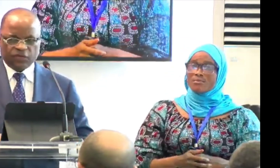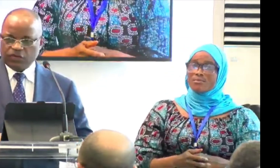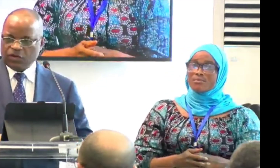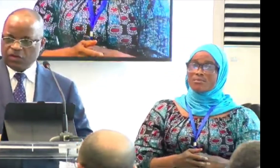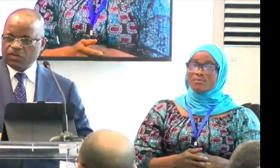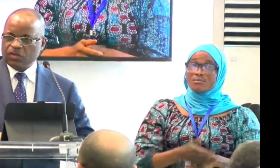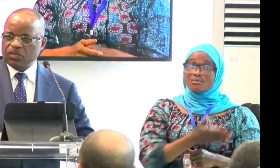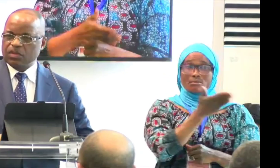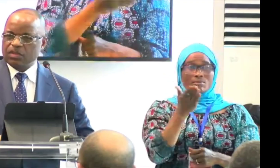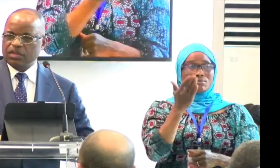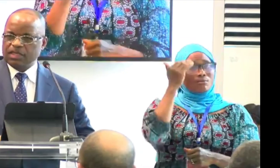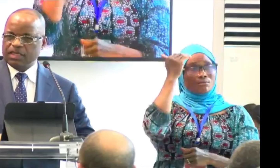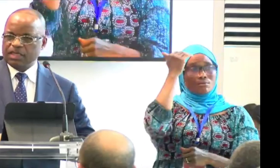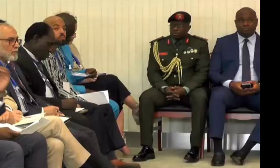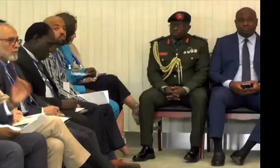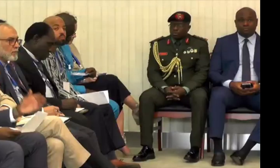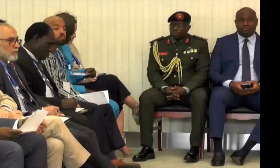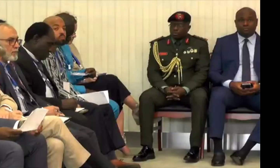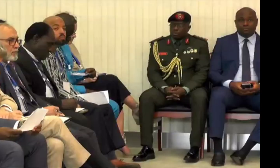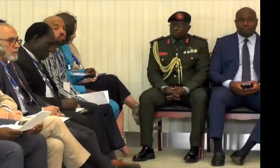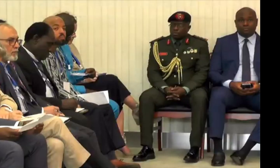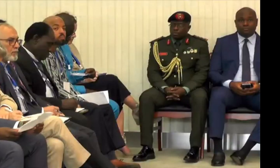As you know, the